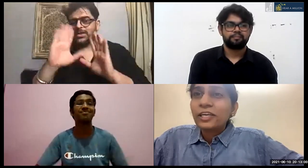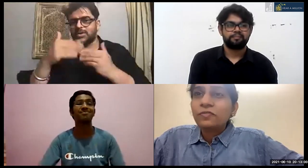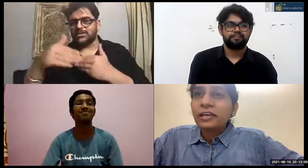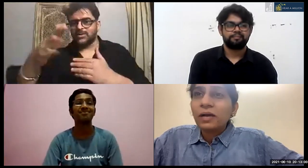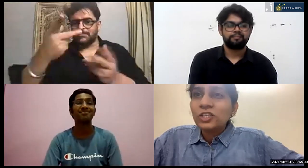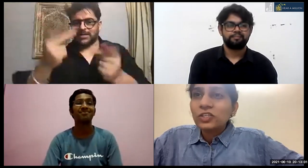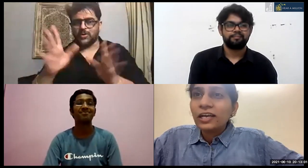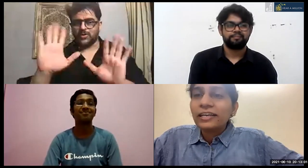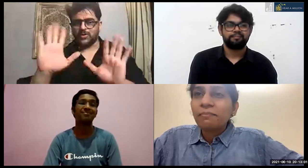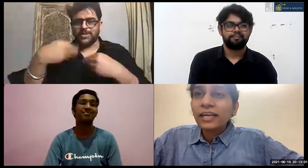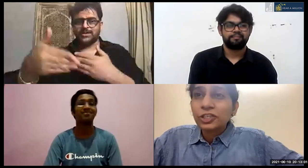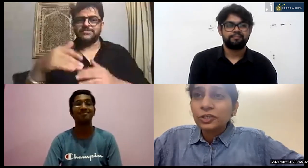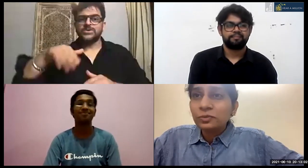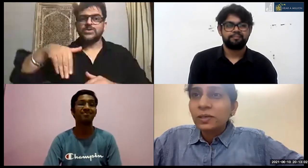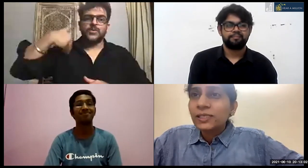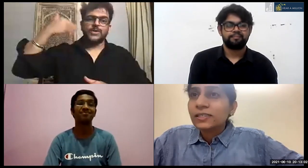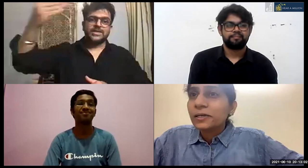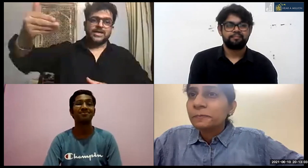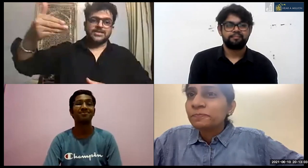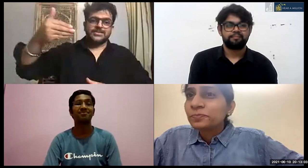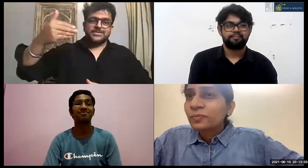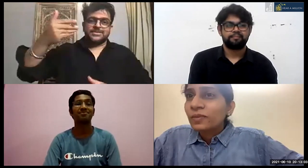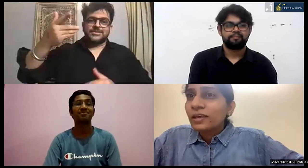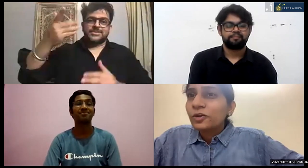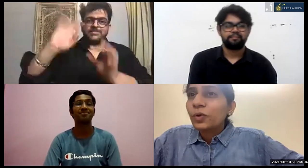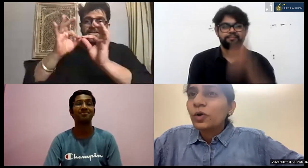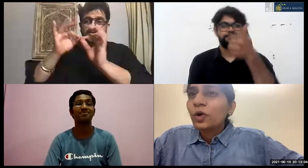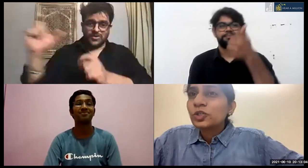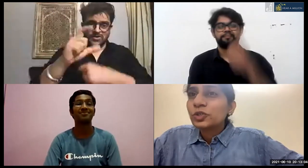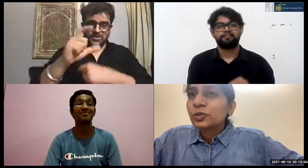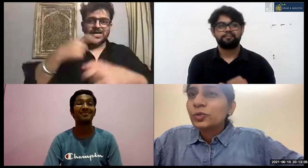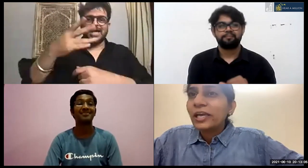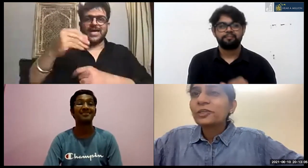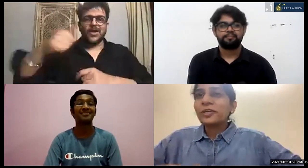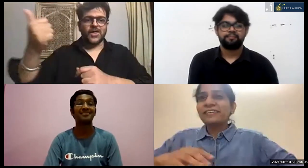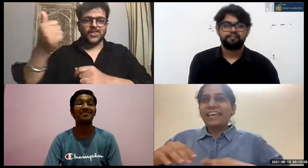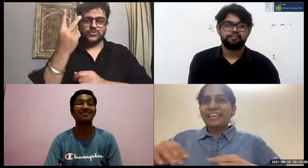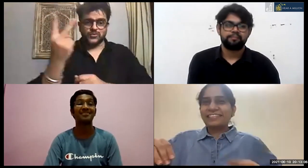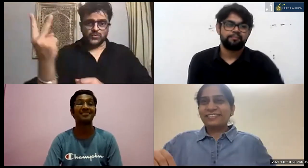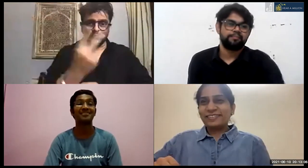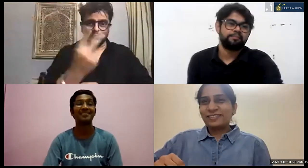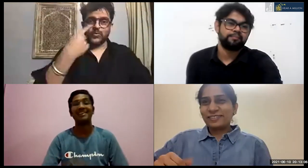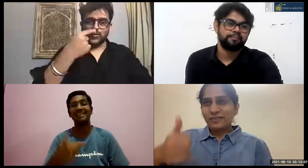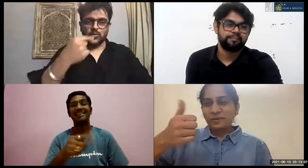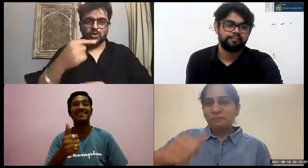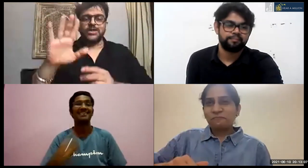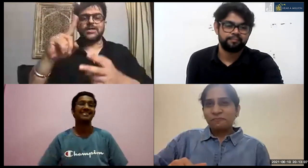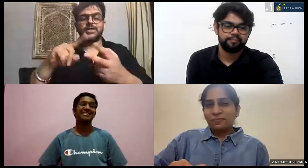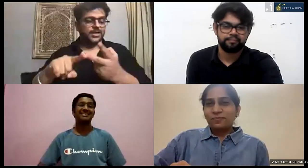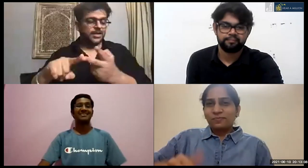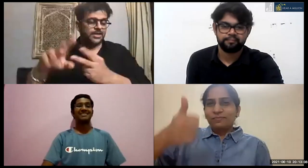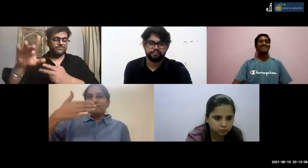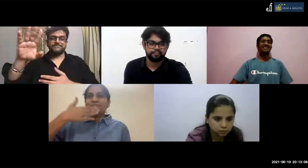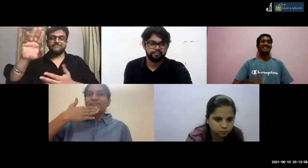Right, thank you very much. I'll come back to you, but going on to interpreter, yes.